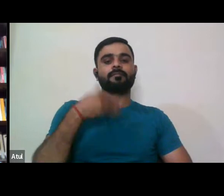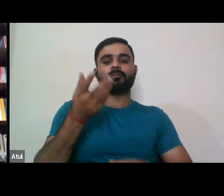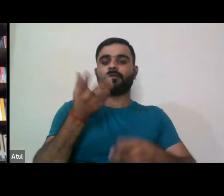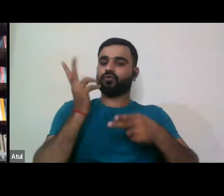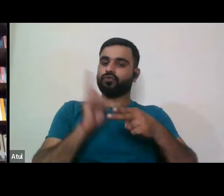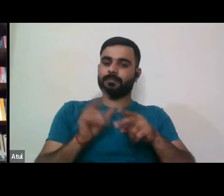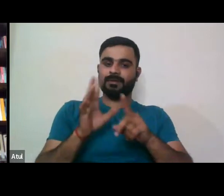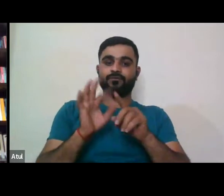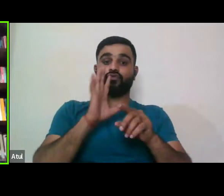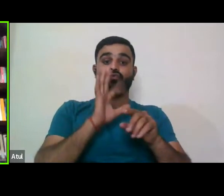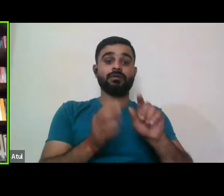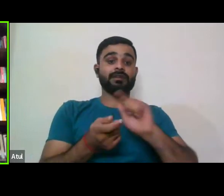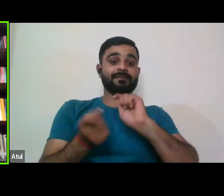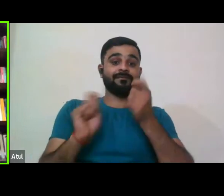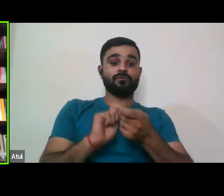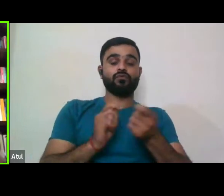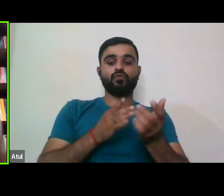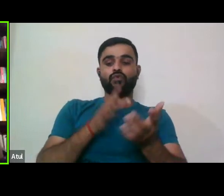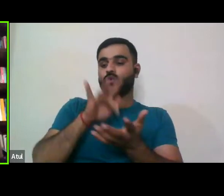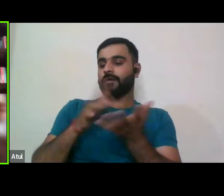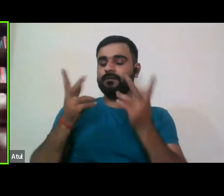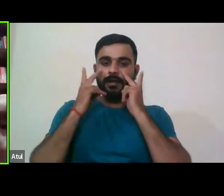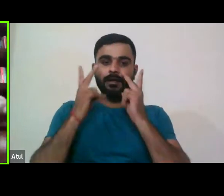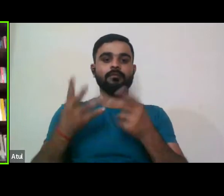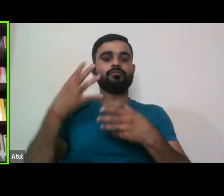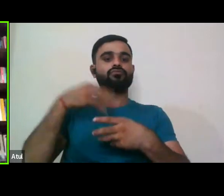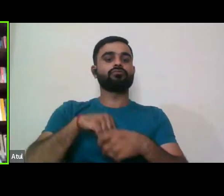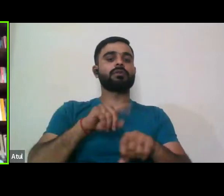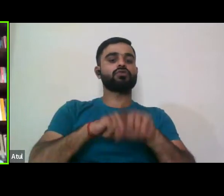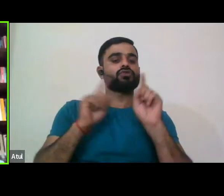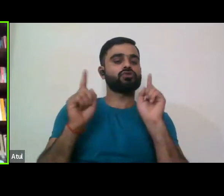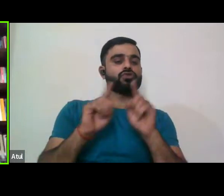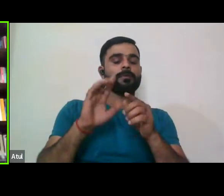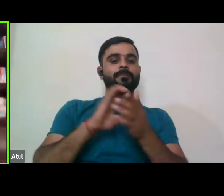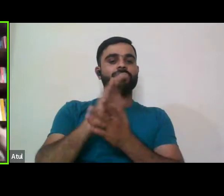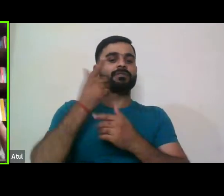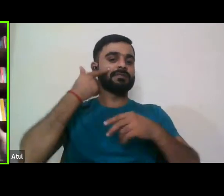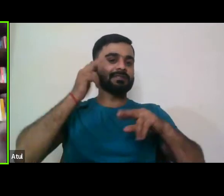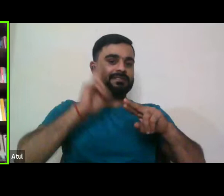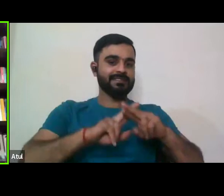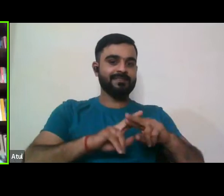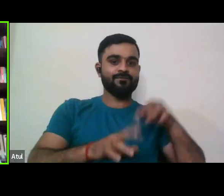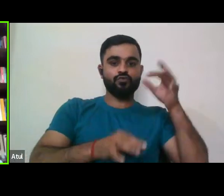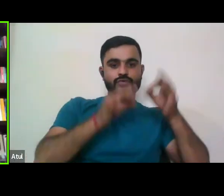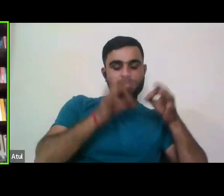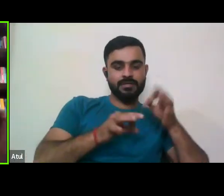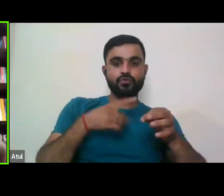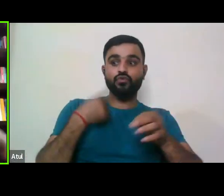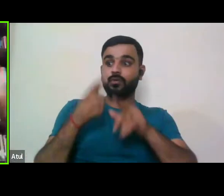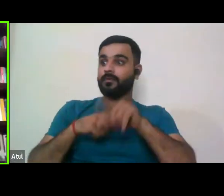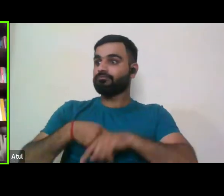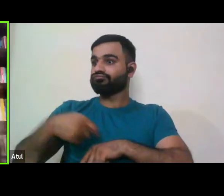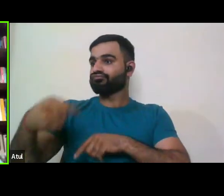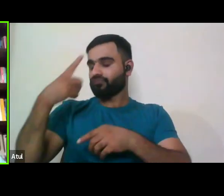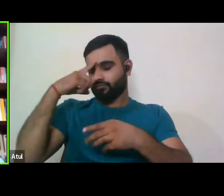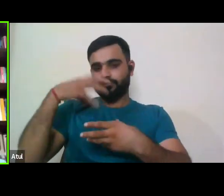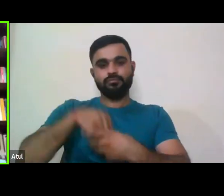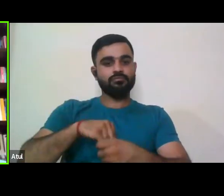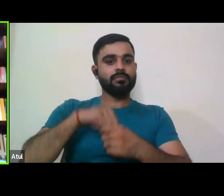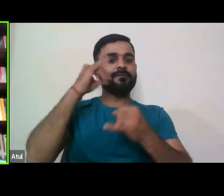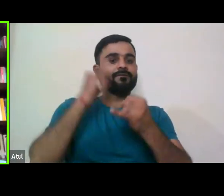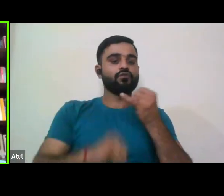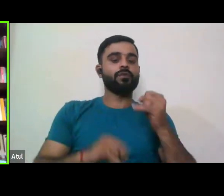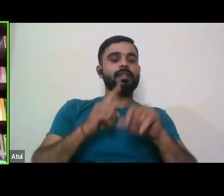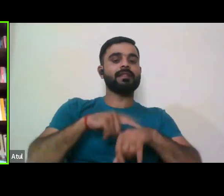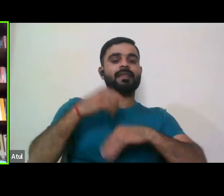perhaps realistically, that is where you will see, either with a short-term chief justice, or if a chief justice who has a longer term, then towards the end of their